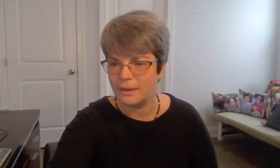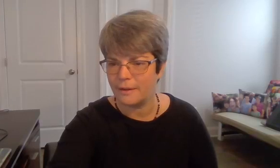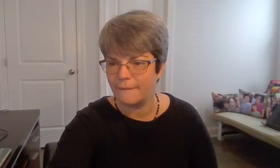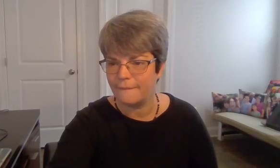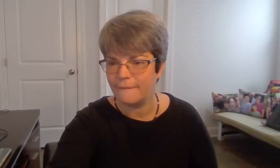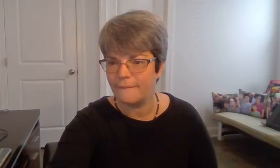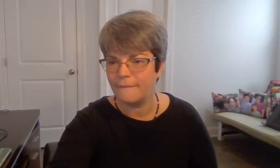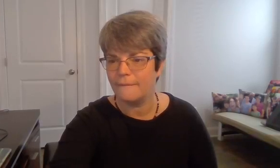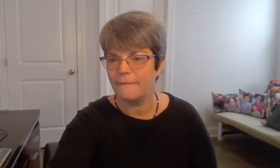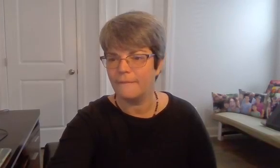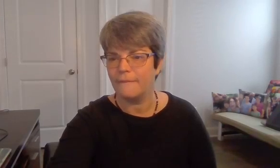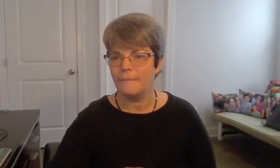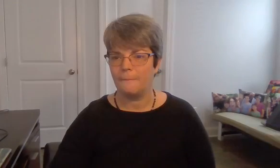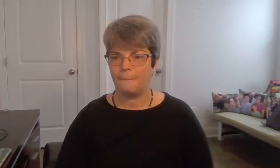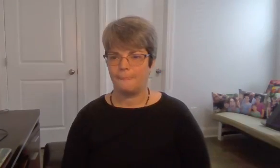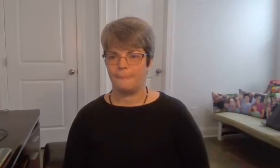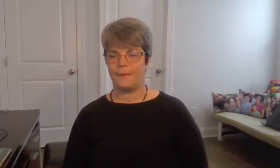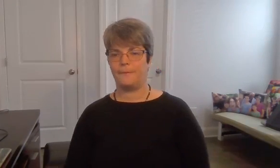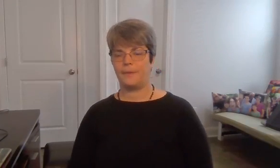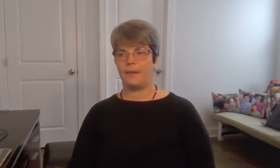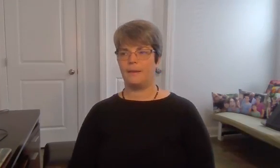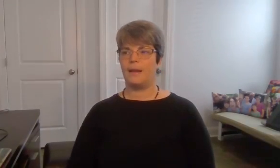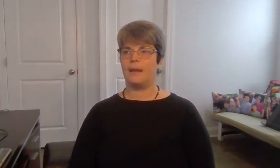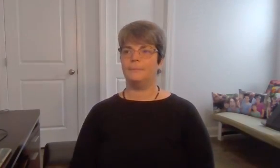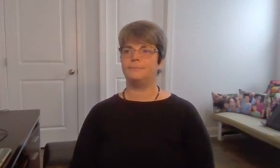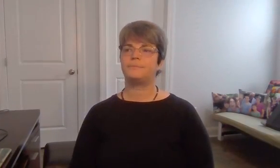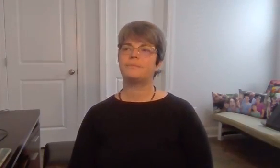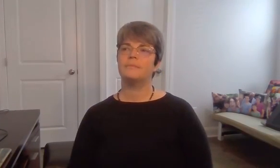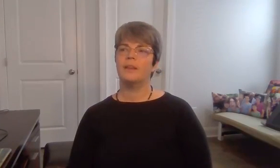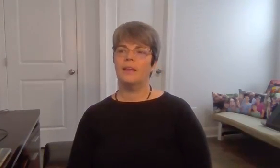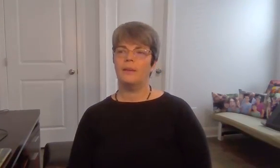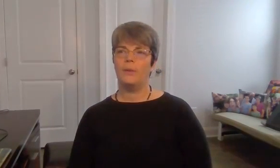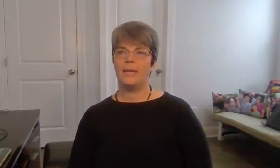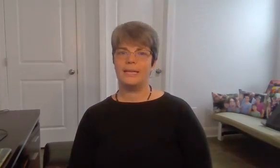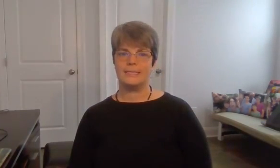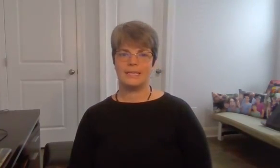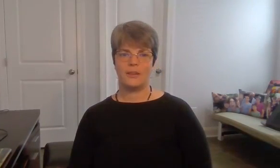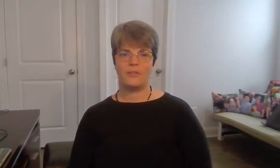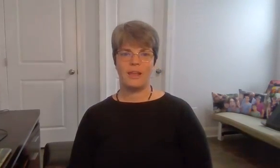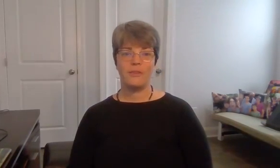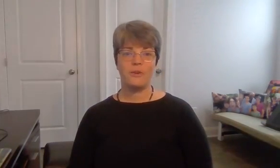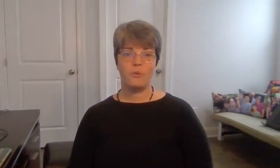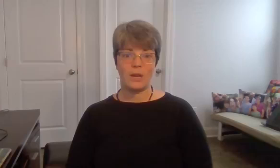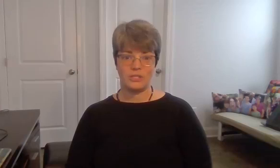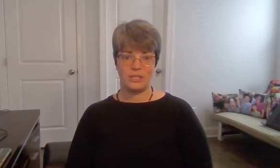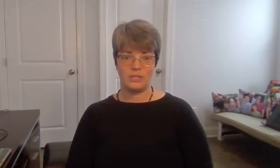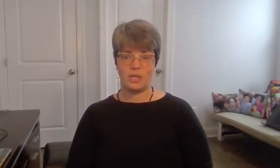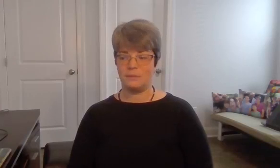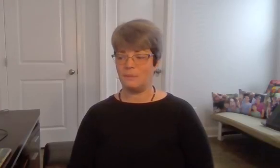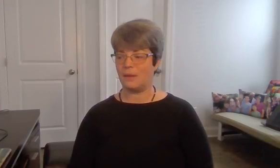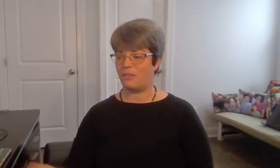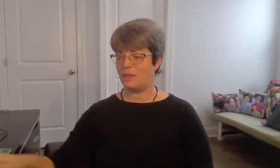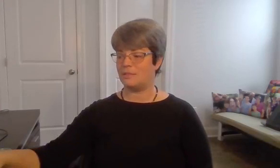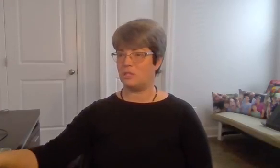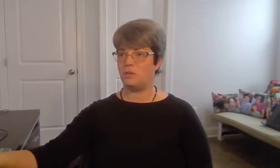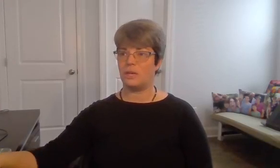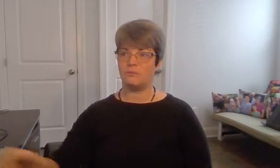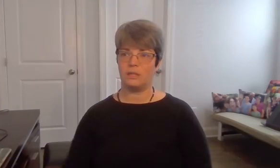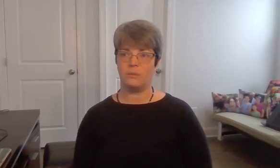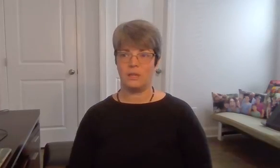here. There we go. Okay. What else? Are there other questions? Talk to me about things that you guys really wanted